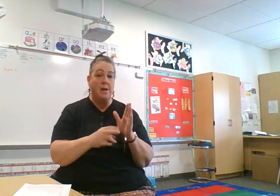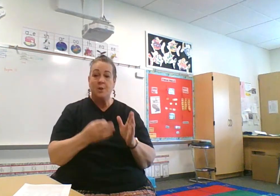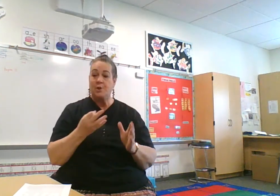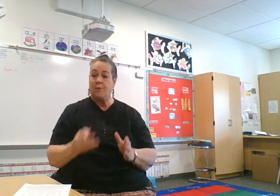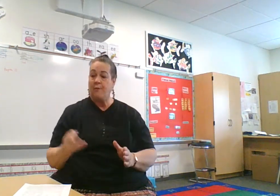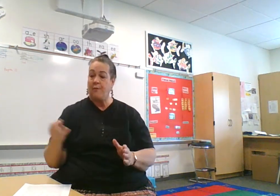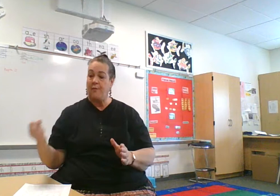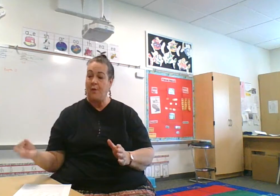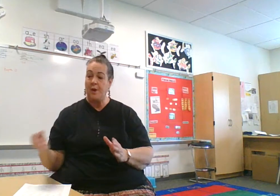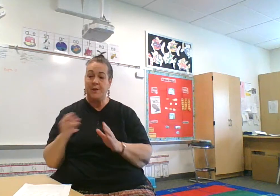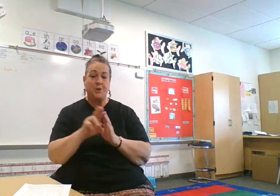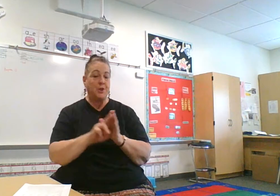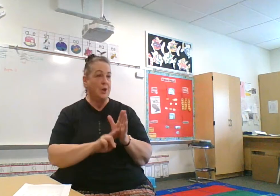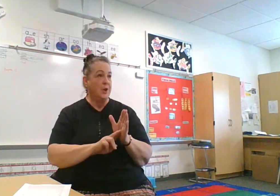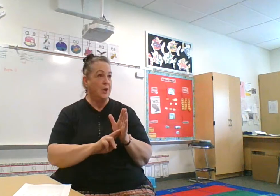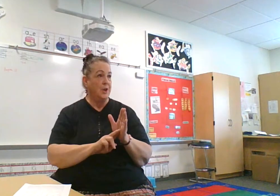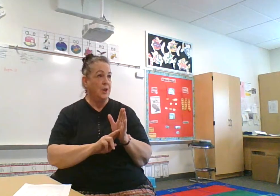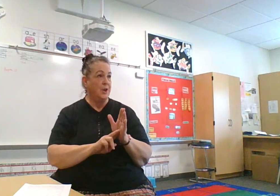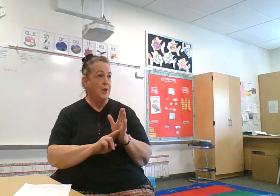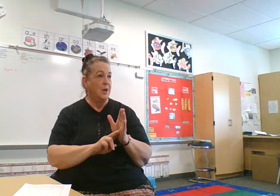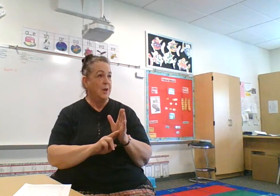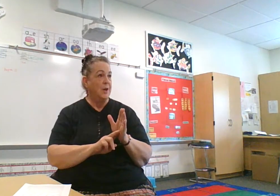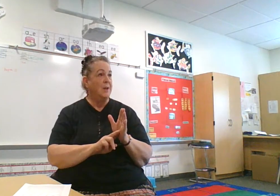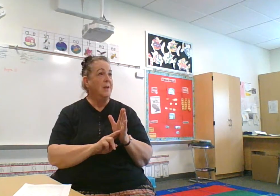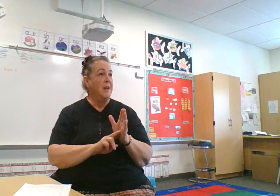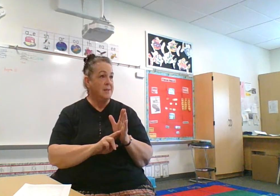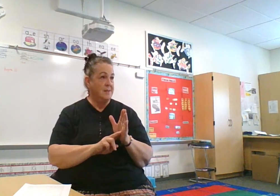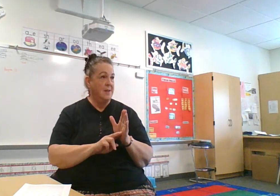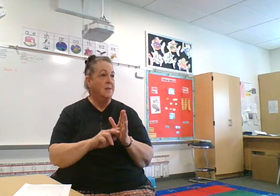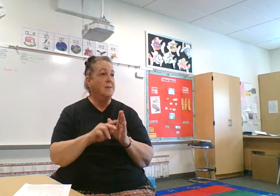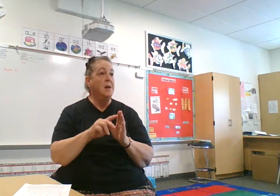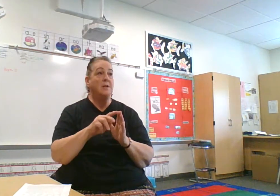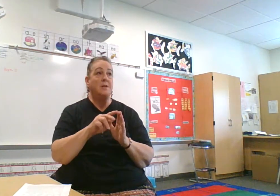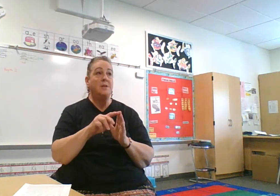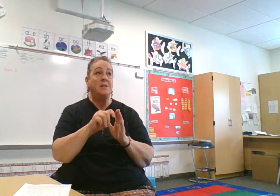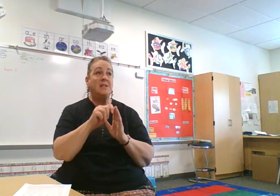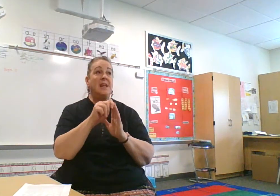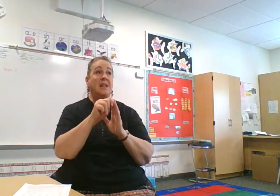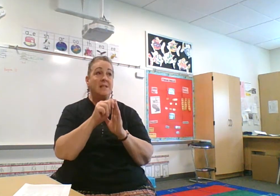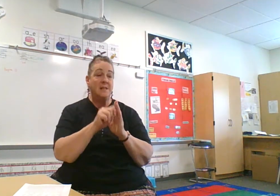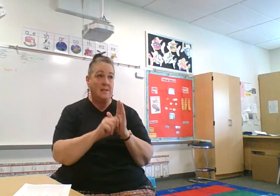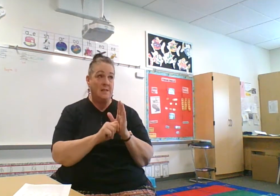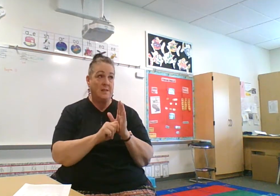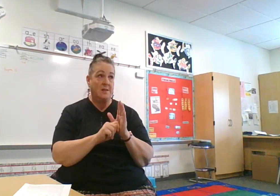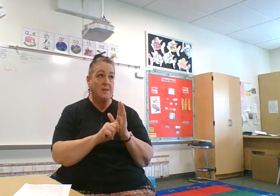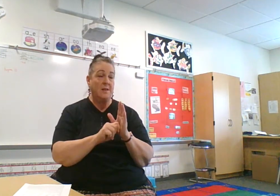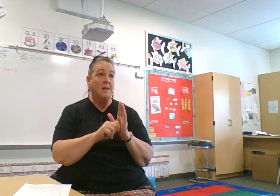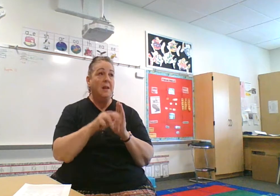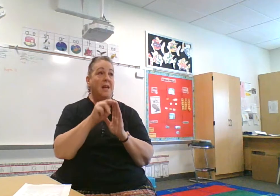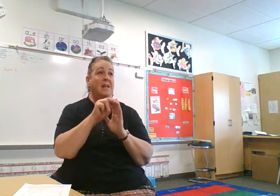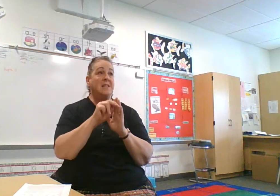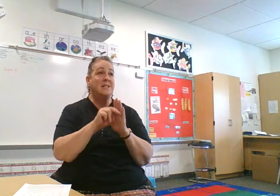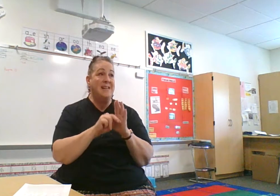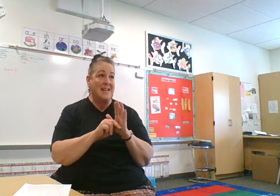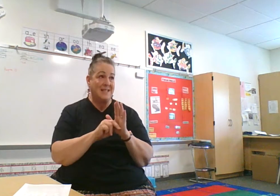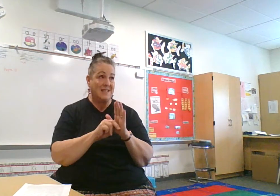so furniture. Yes. The T is nt, N is Ness.